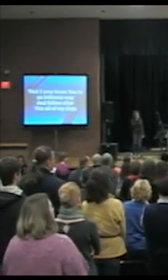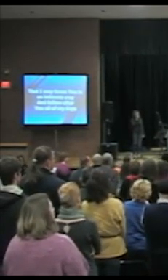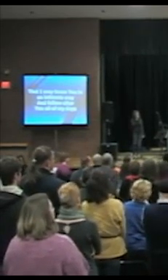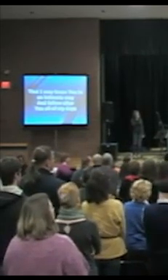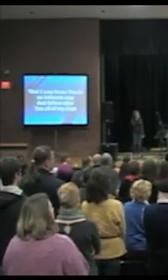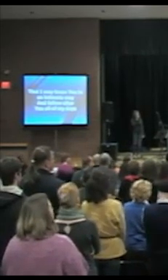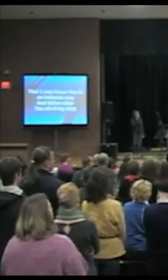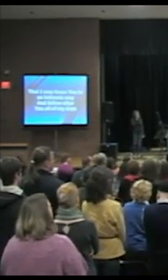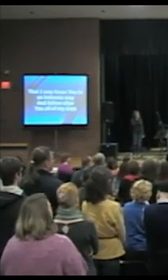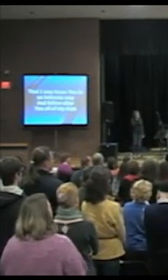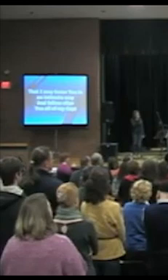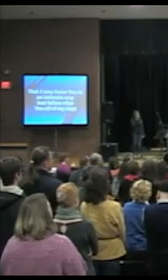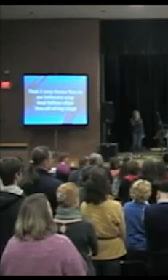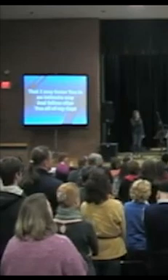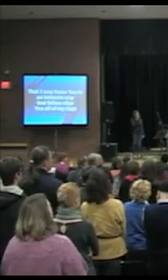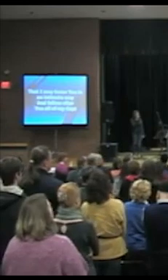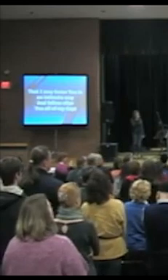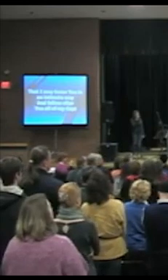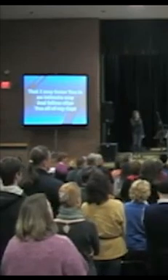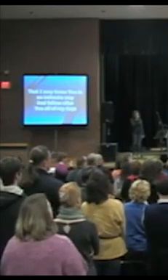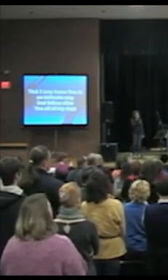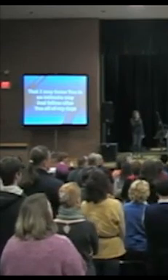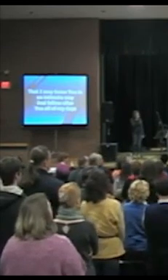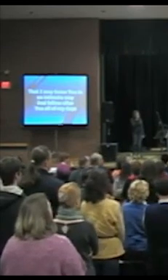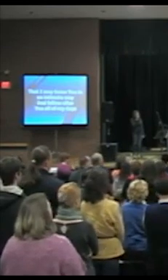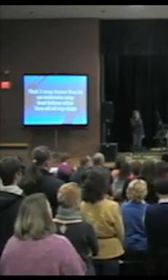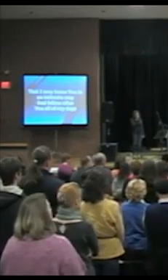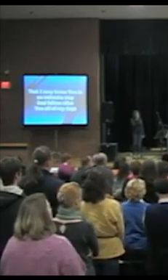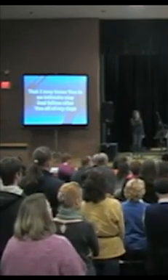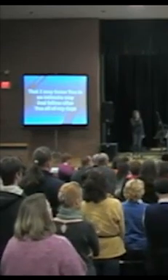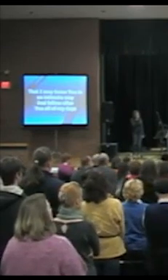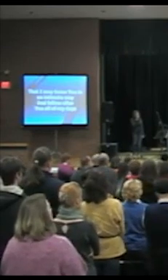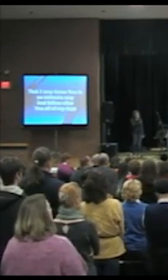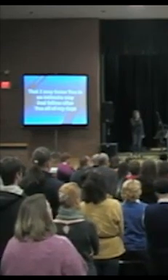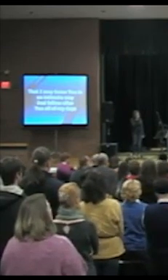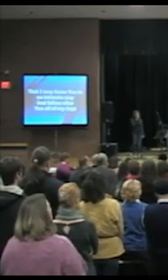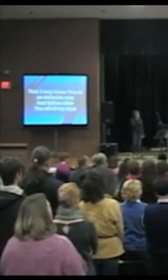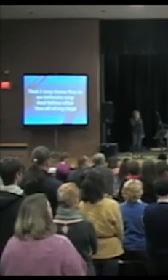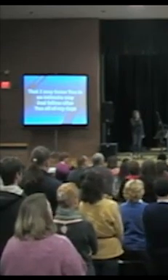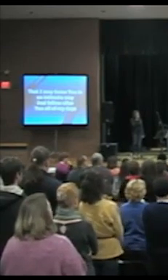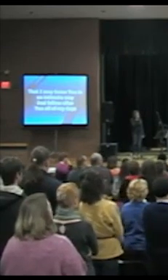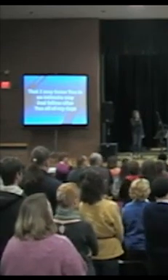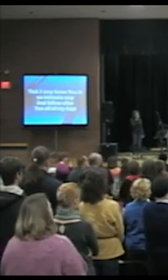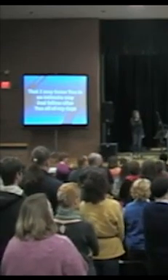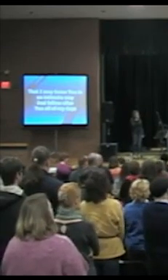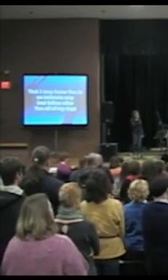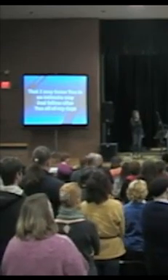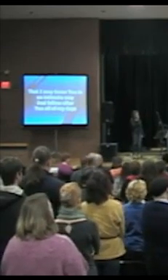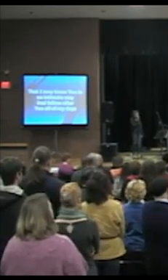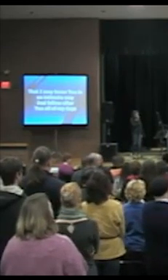and follow after you all of my days.